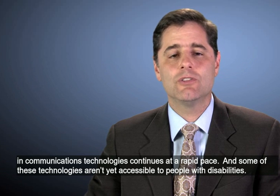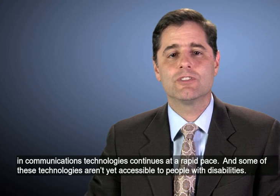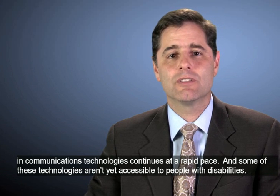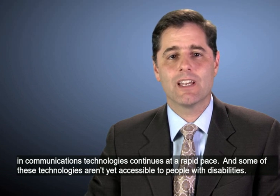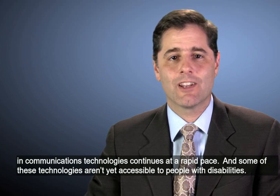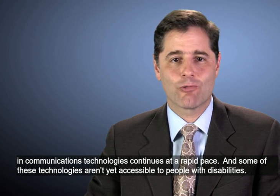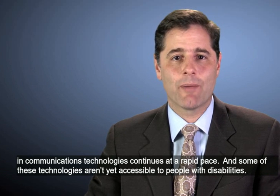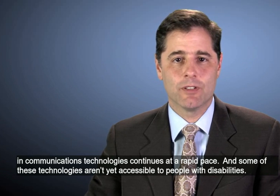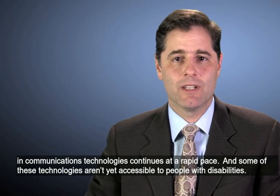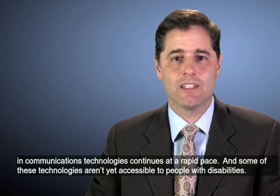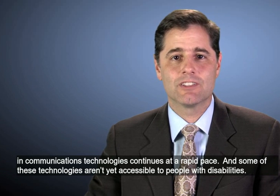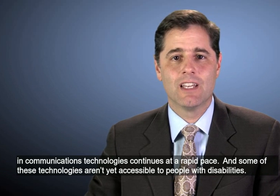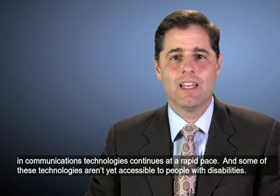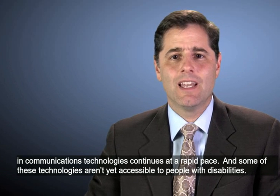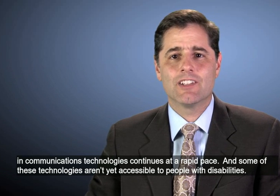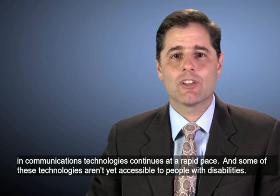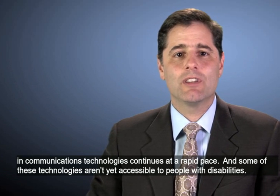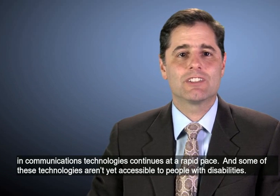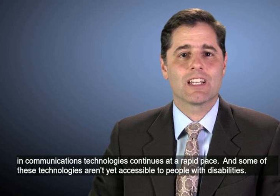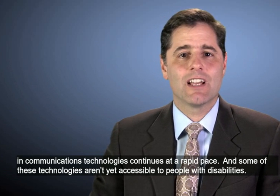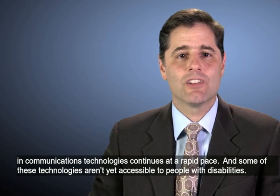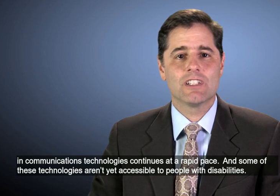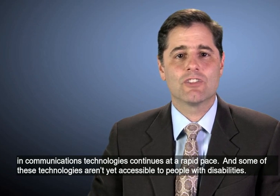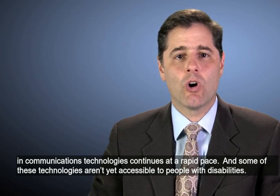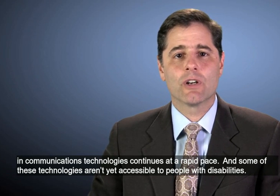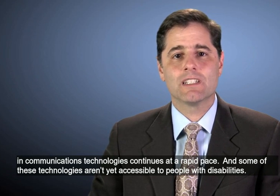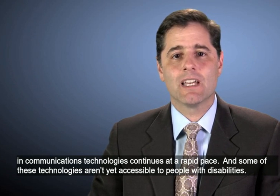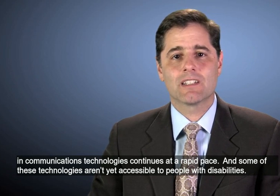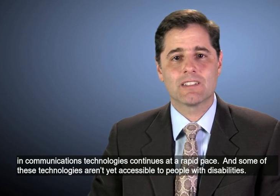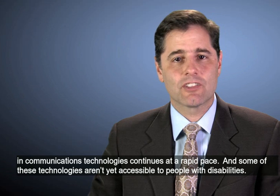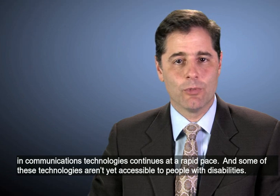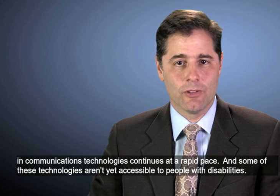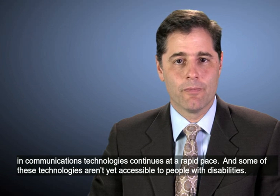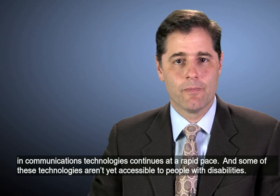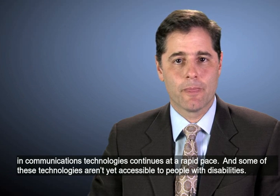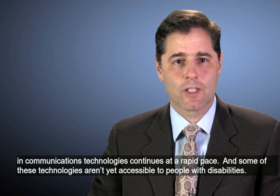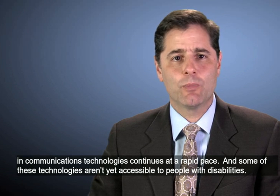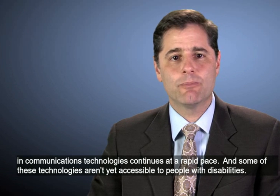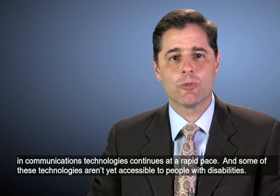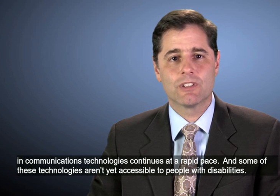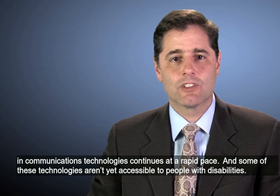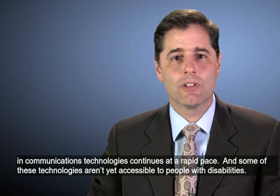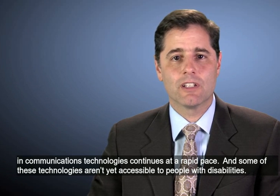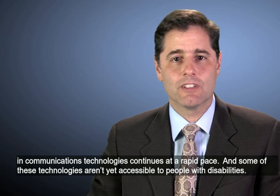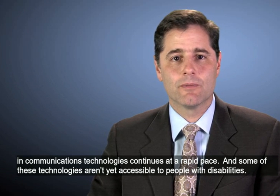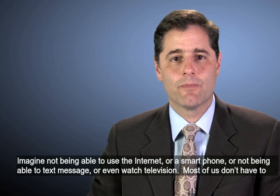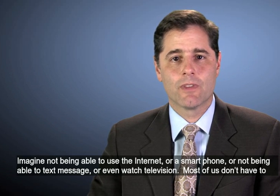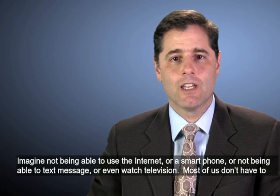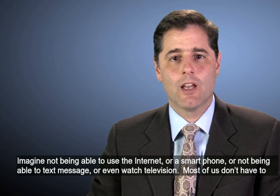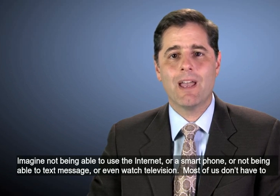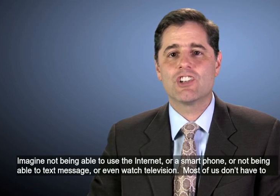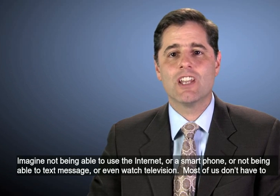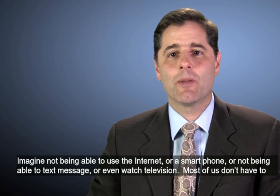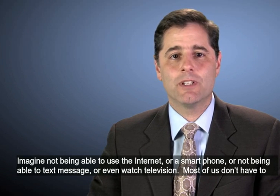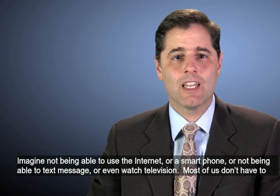continues at a rapid pace, and some of these technologies aren't yet accessible to people with disabilities. Imagine not being able